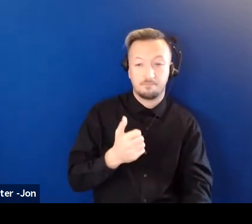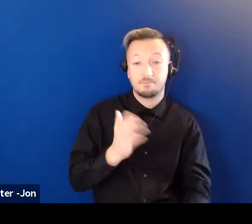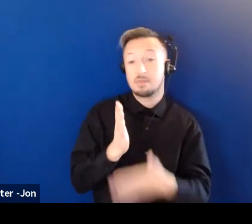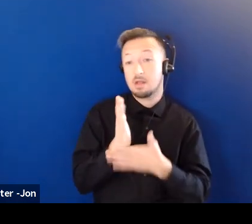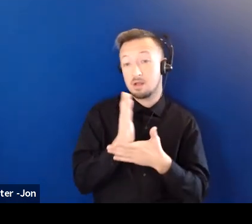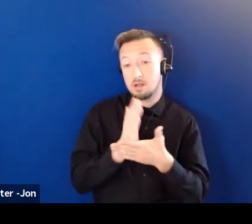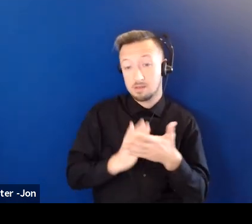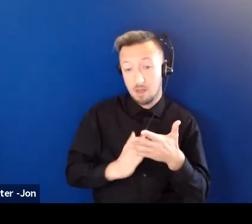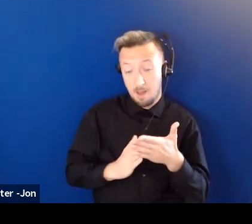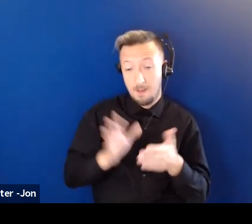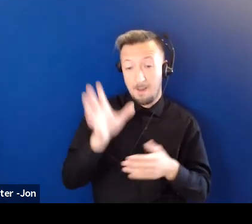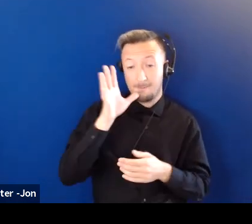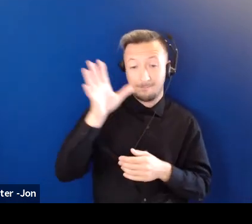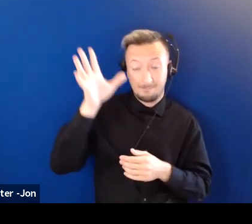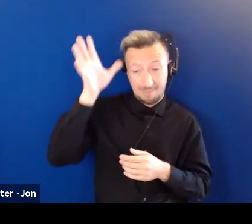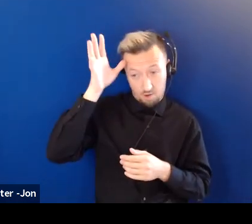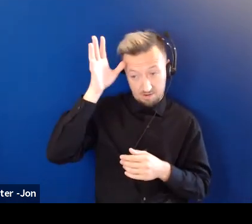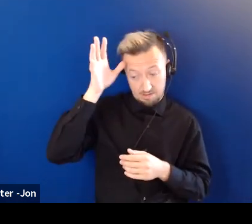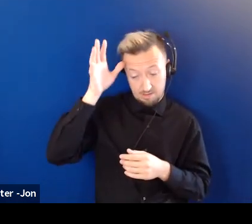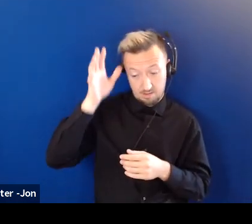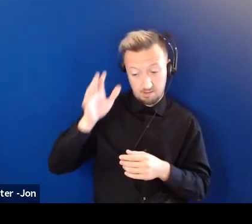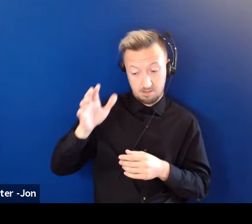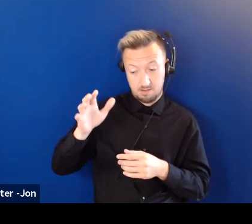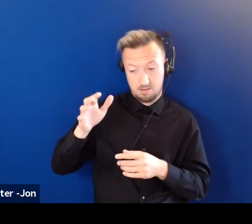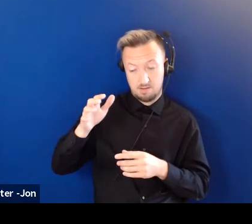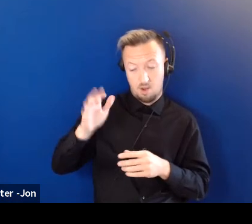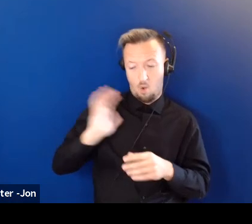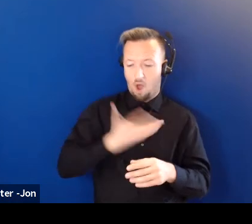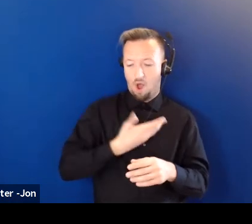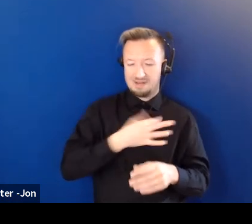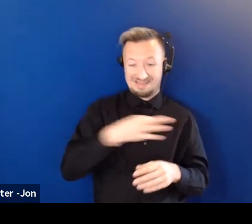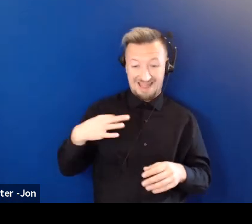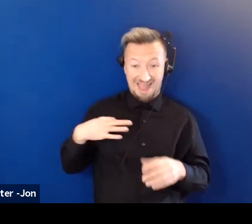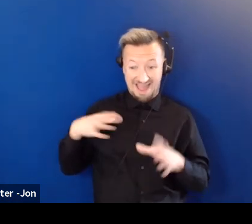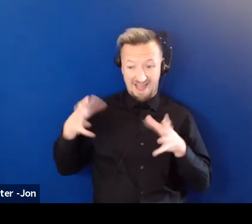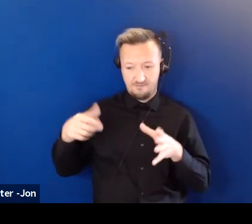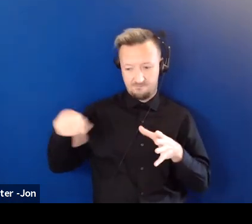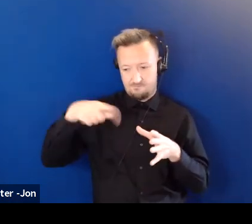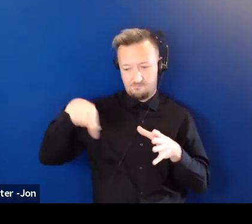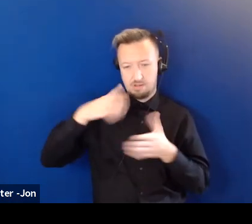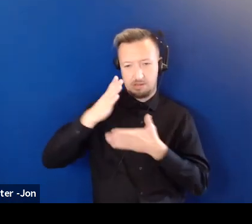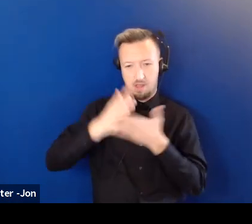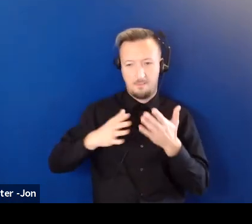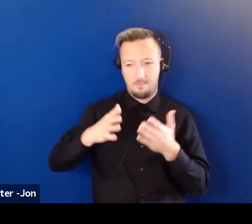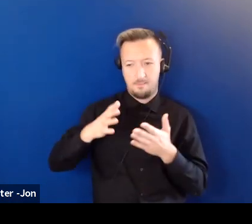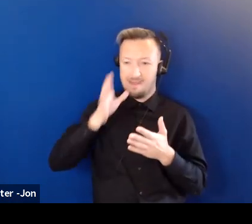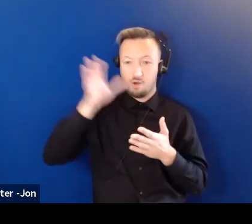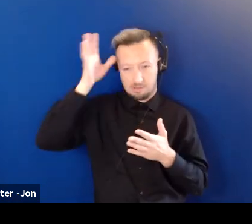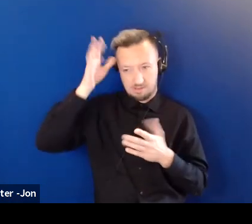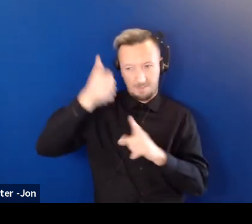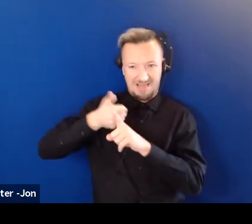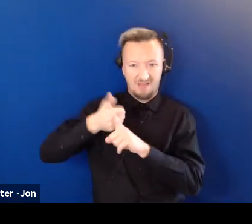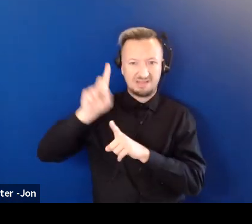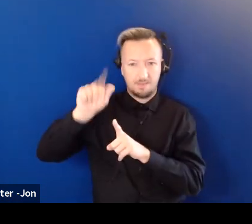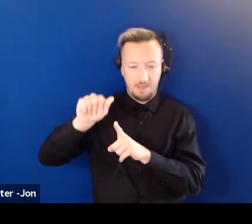parents with disabilities on our staff, and I think that is a really cool role that sometimes we try and make sure